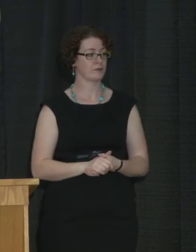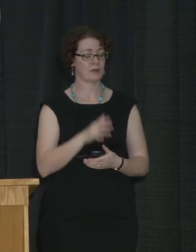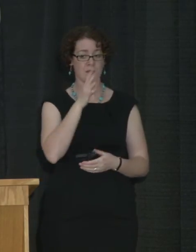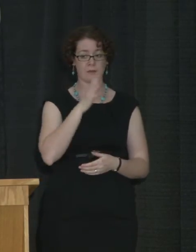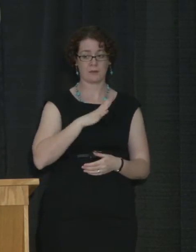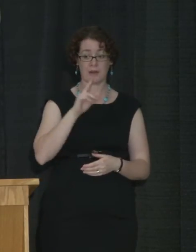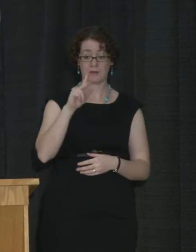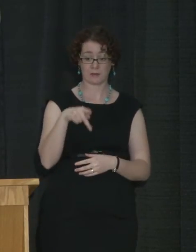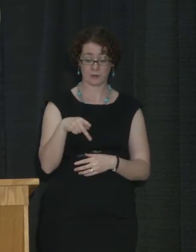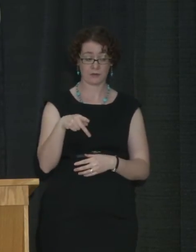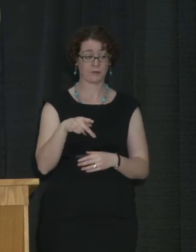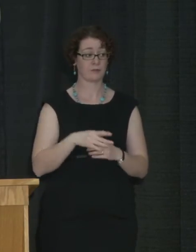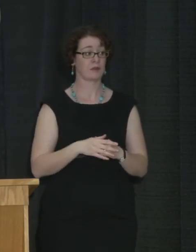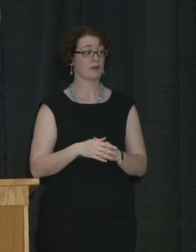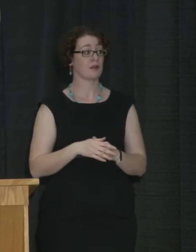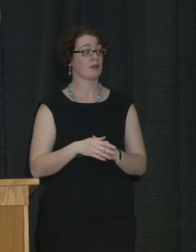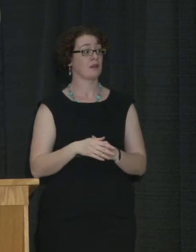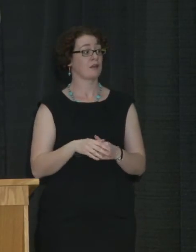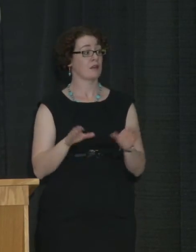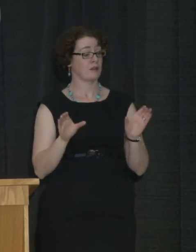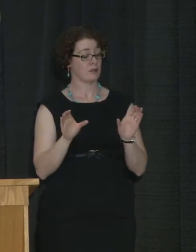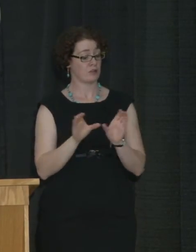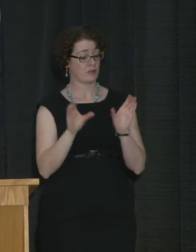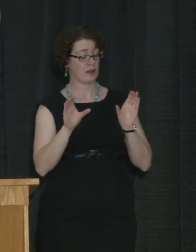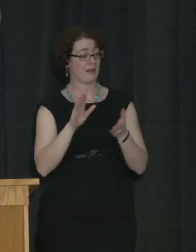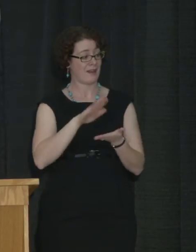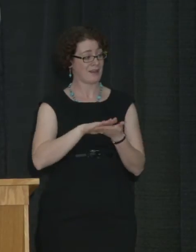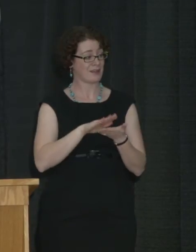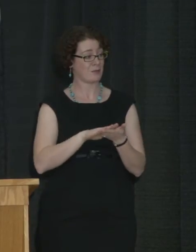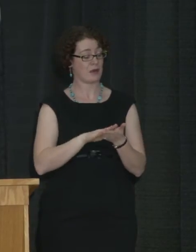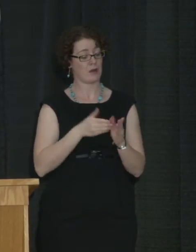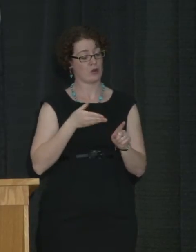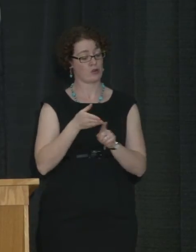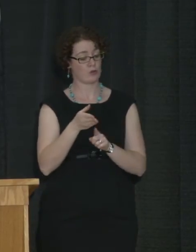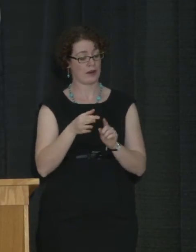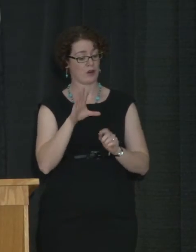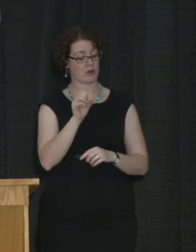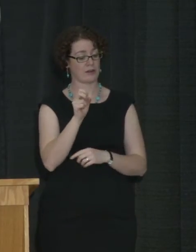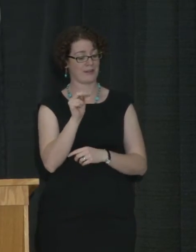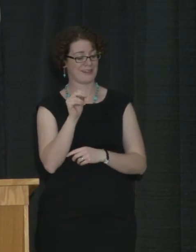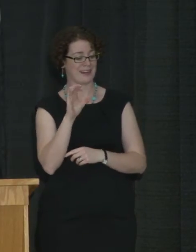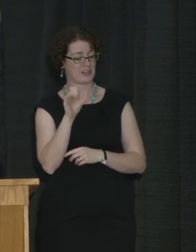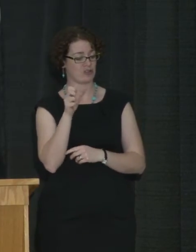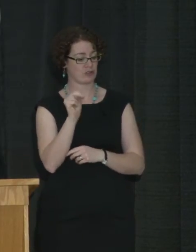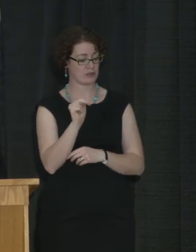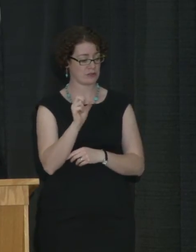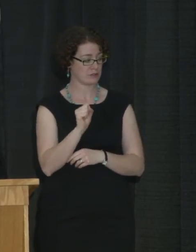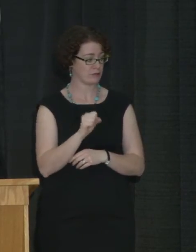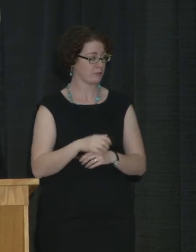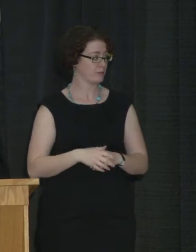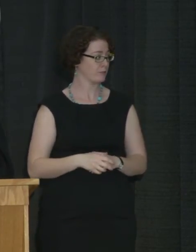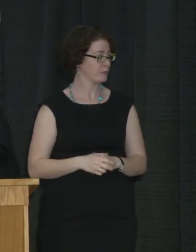Madam Vice President, the candidates for the Certificate in Academic and Career Connections.